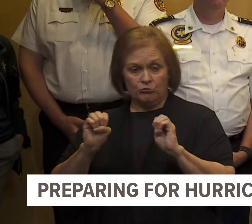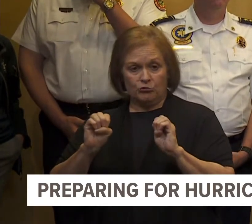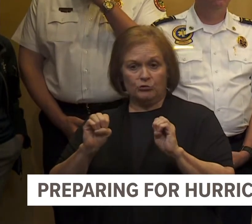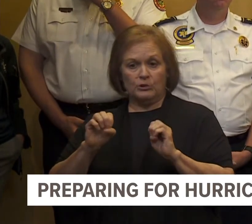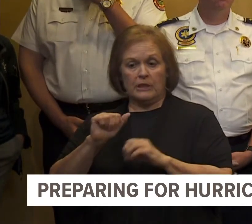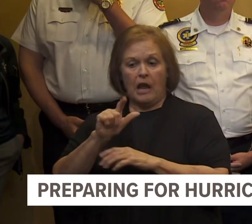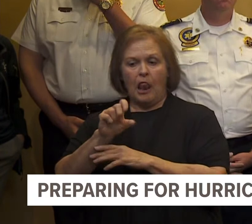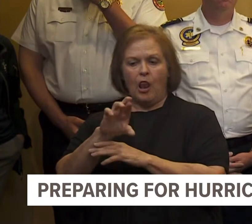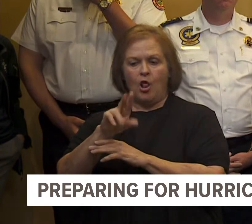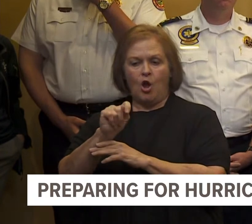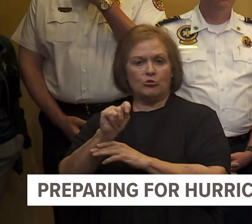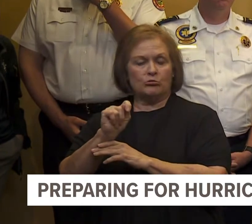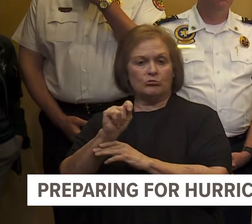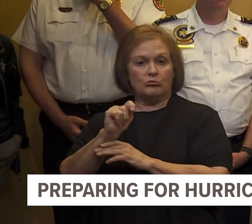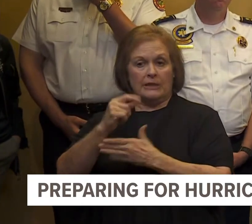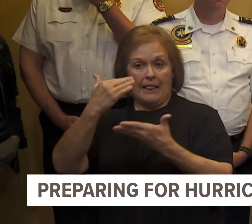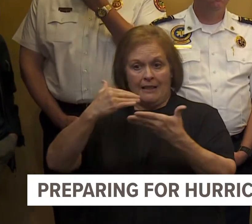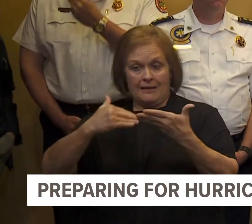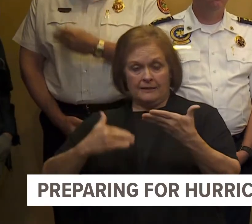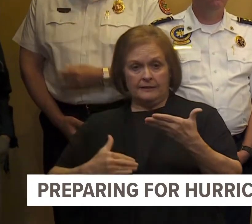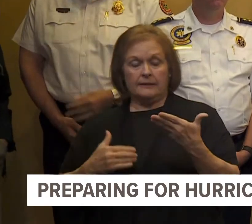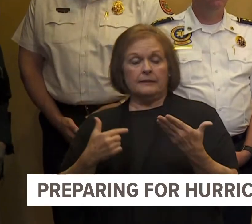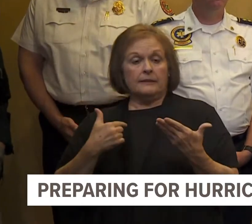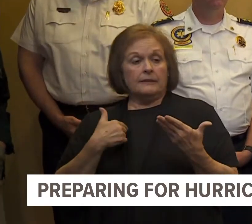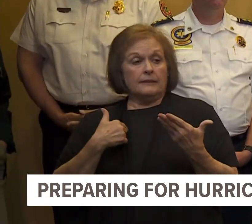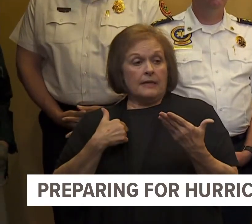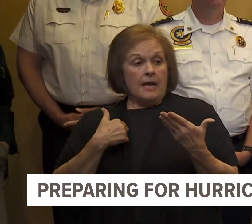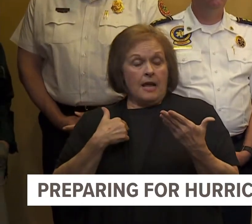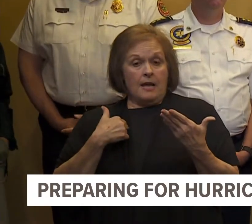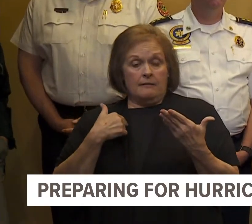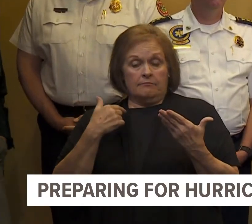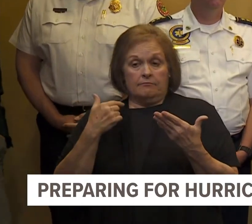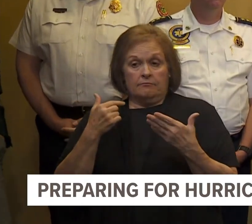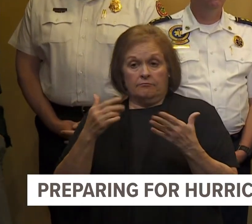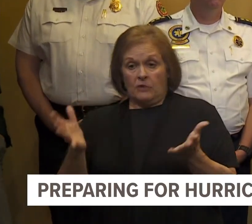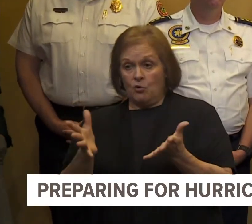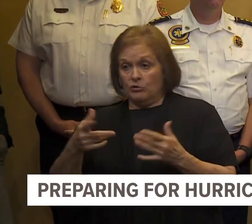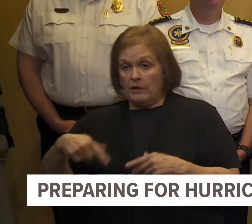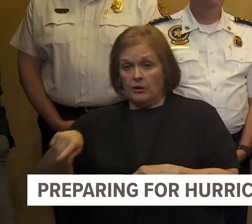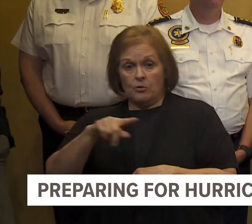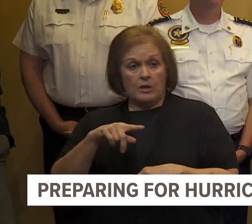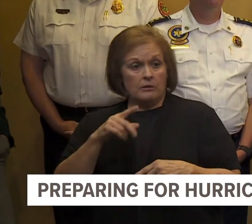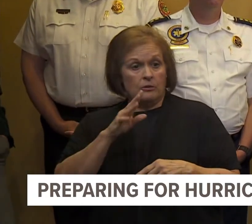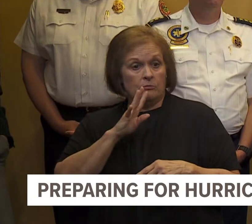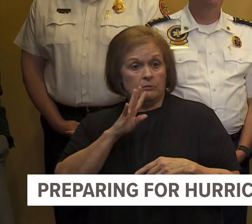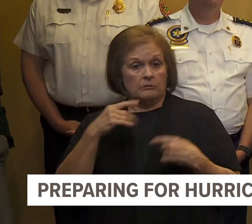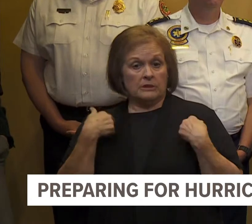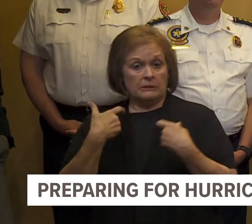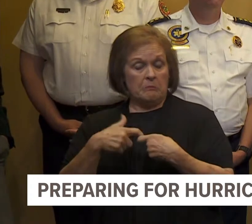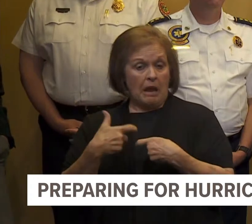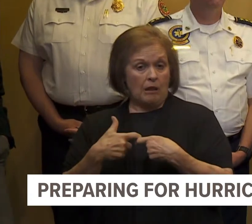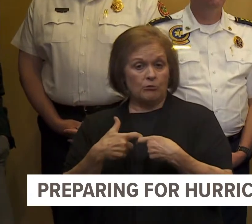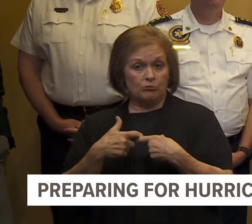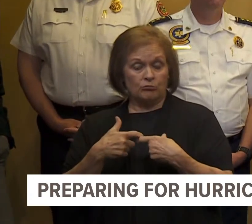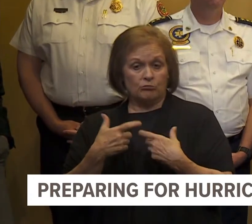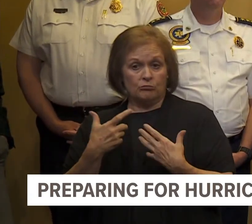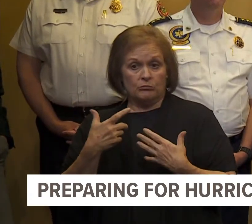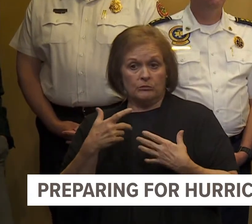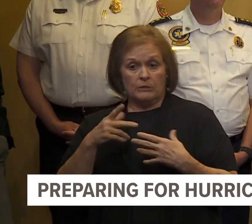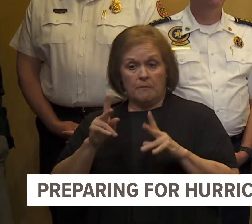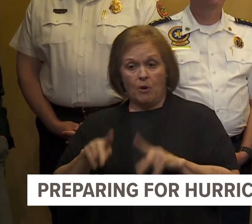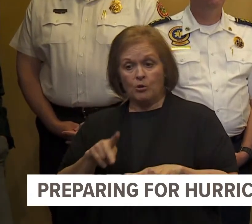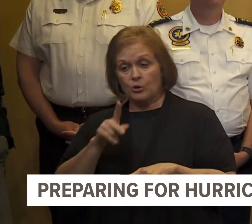emergency alert list. I'm encouraging anyone who knows of a Spanish speaker, native Spanish speaker, someone